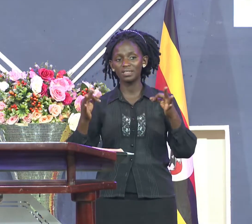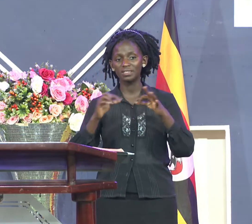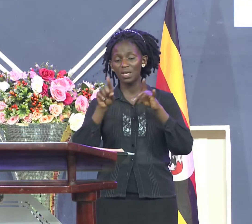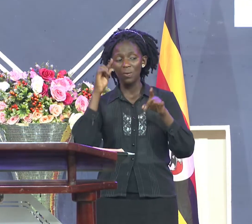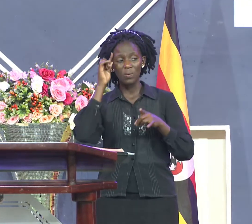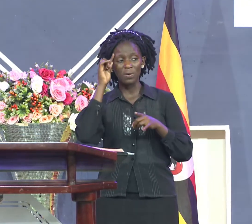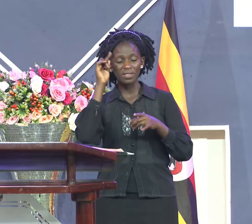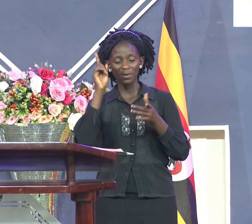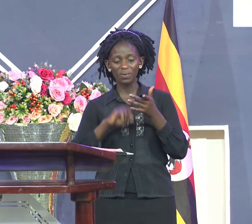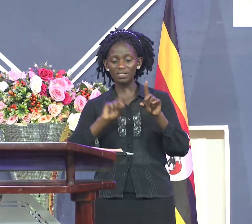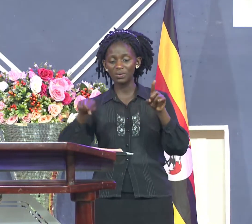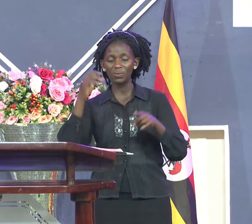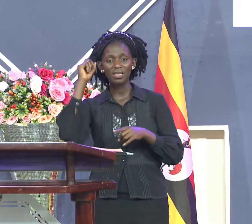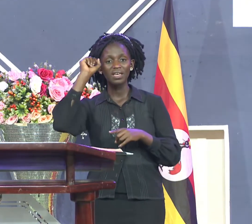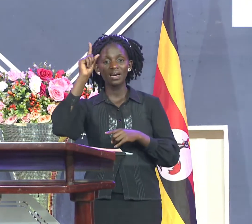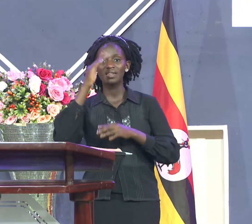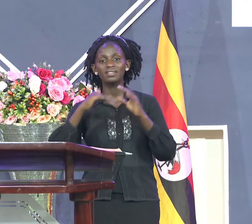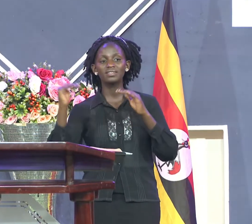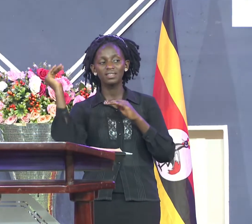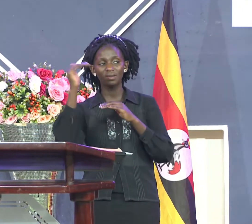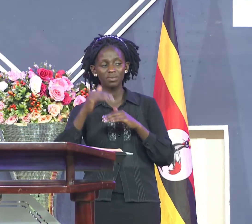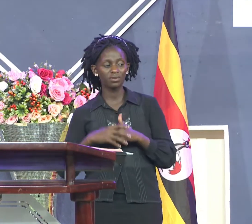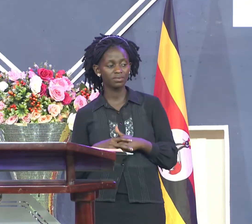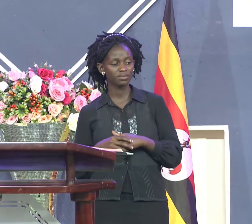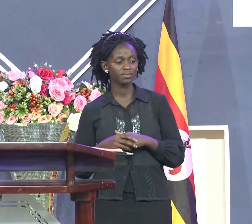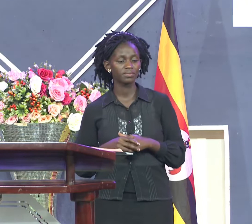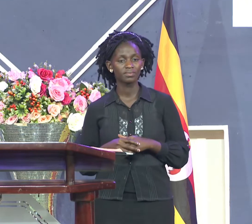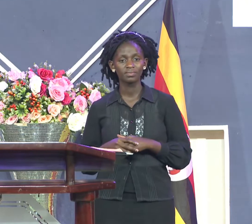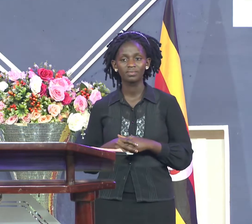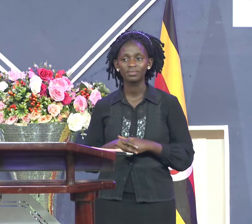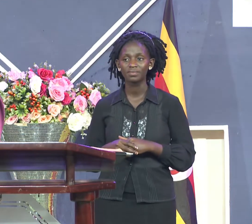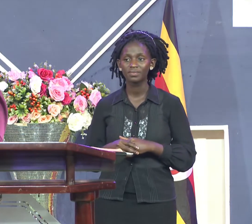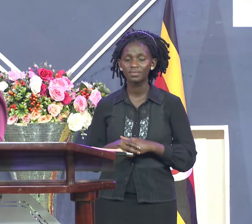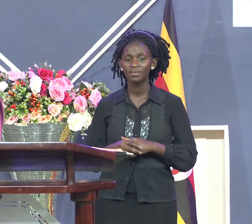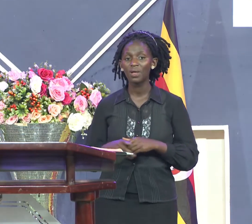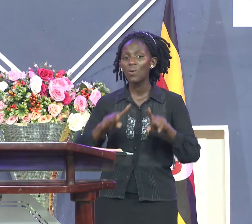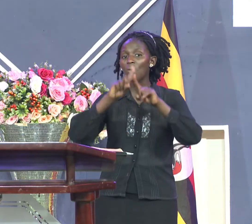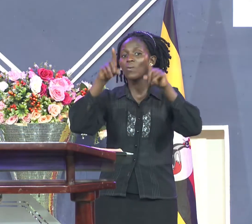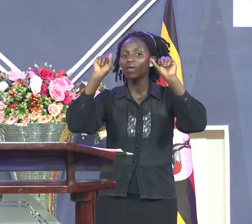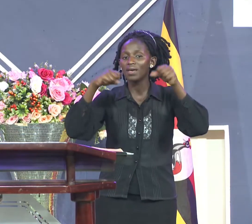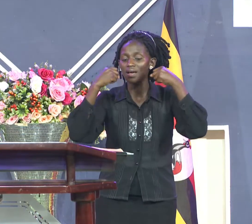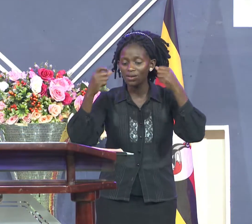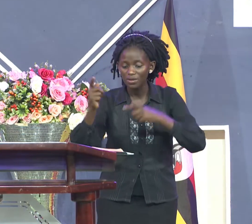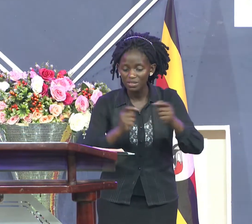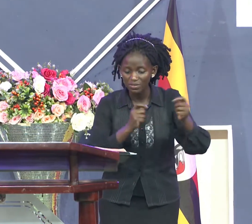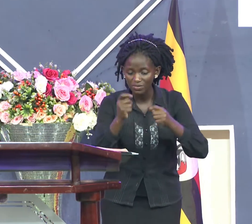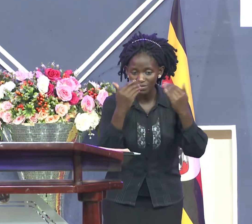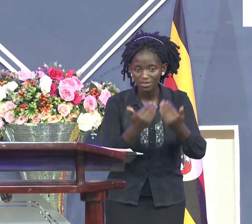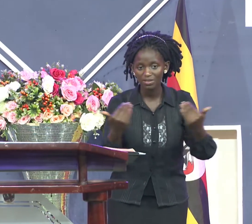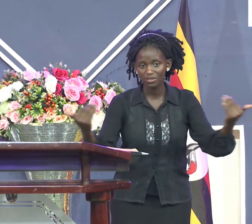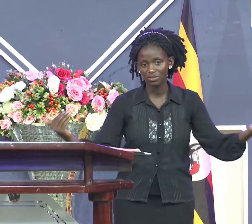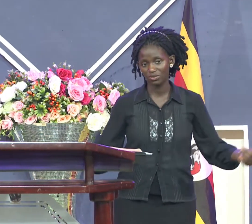know all. Thinking of ourselves that we understand. We cannot handle